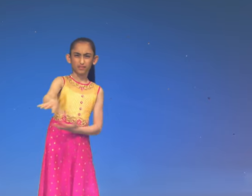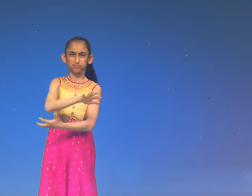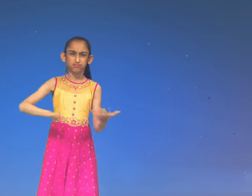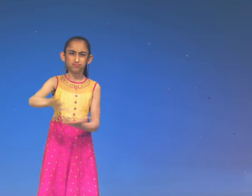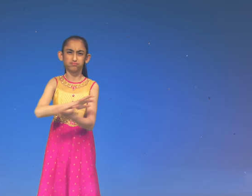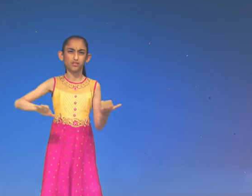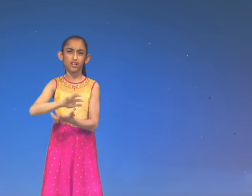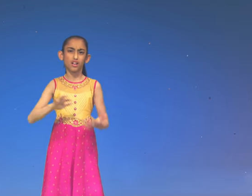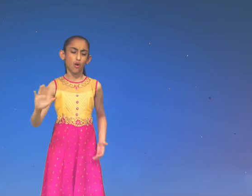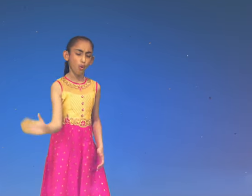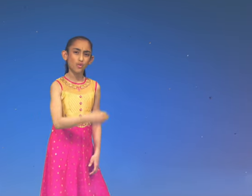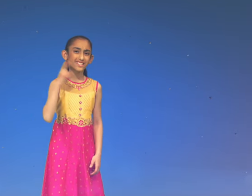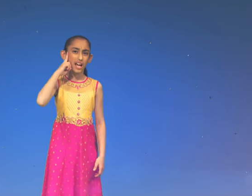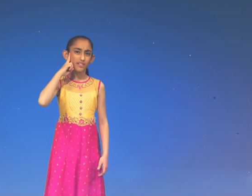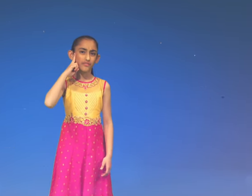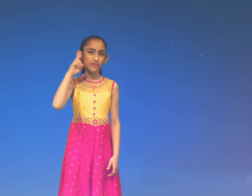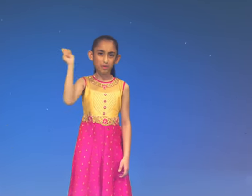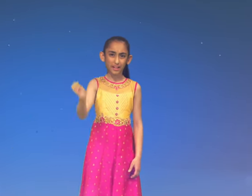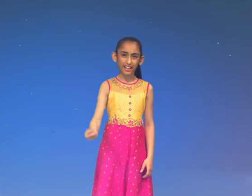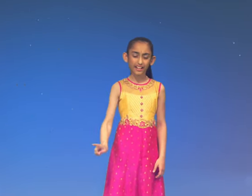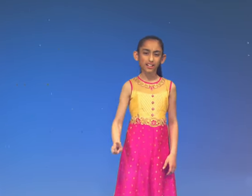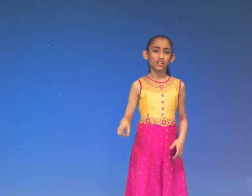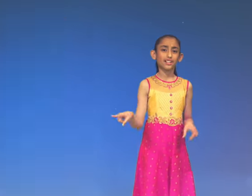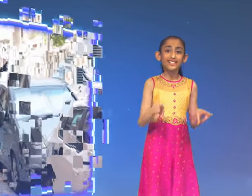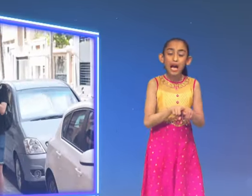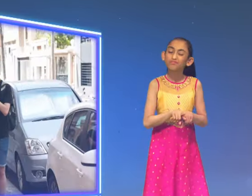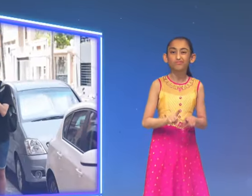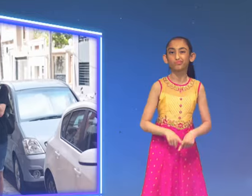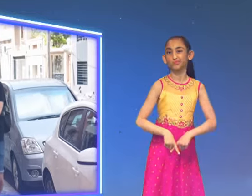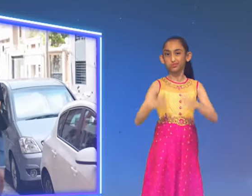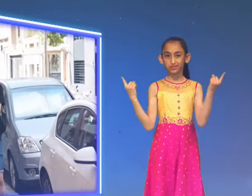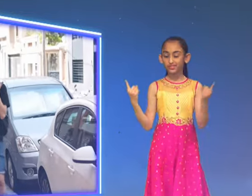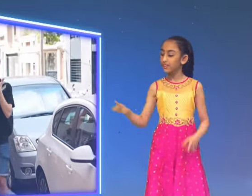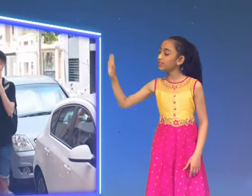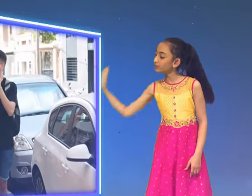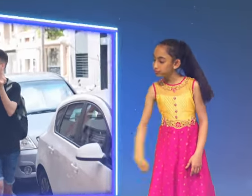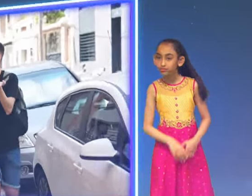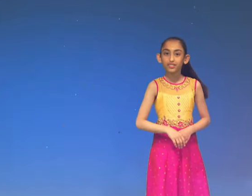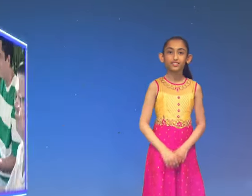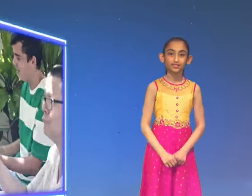But this is where it gets complicated. Every deaf person is different.